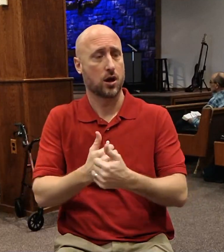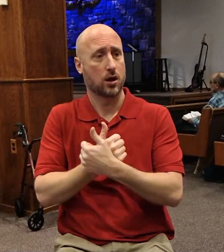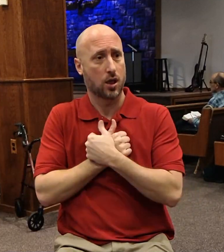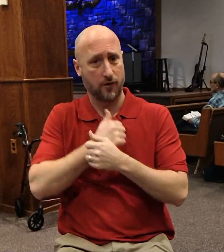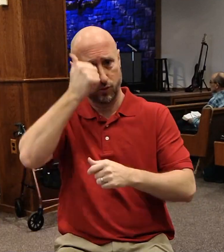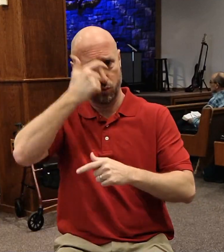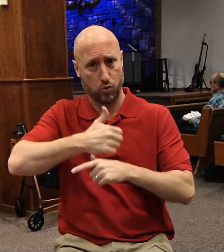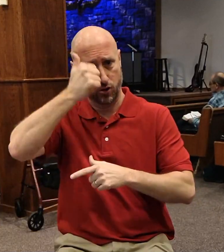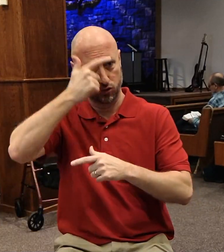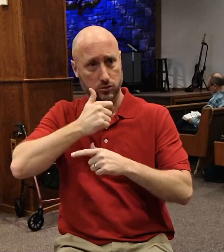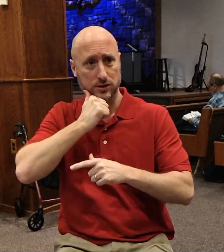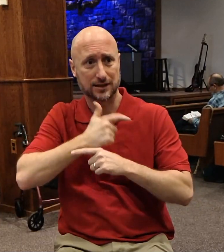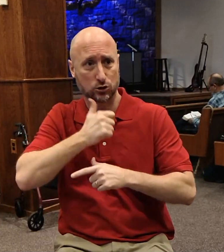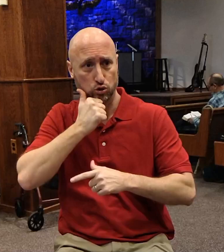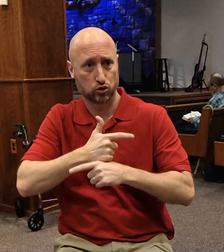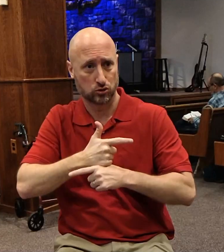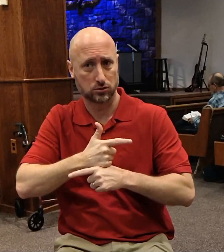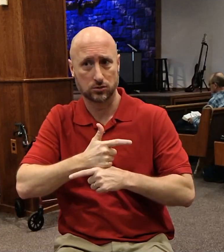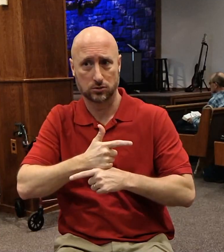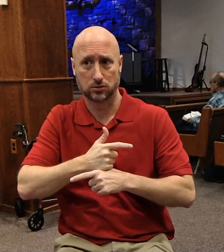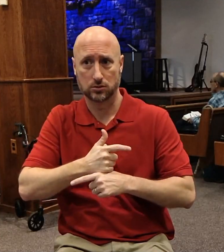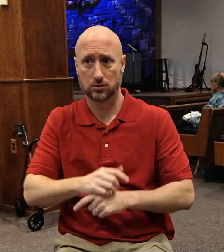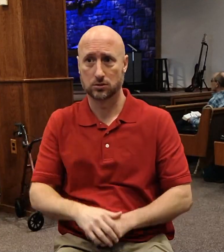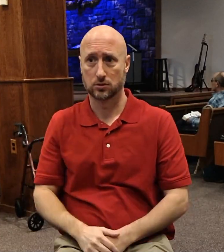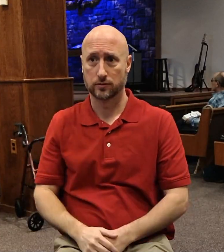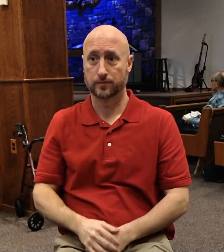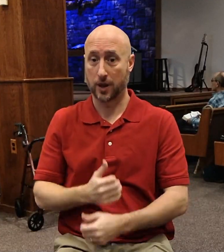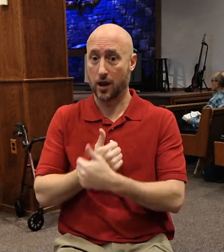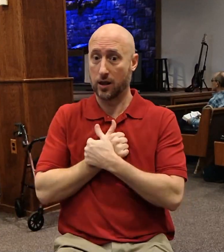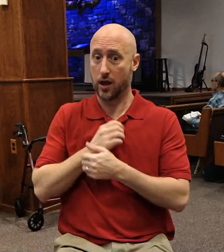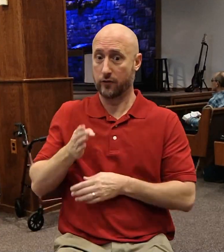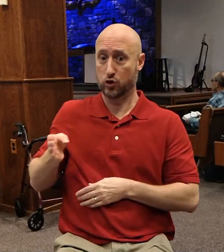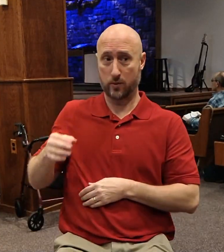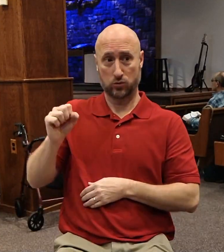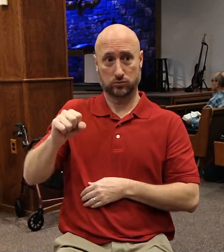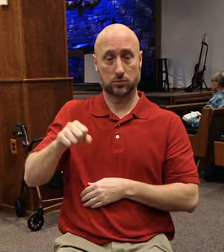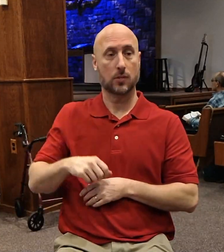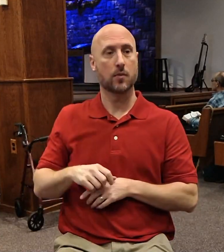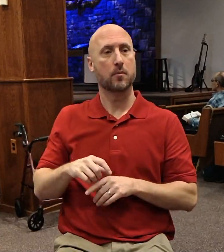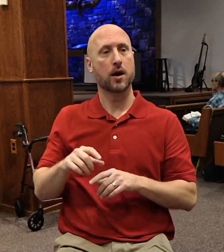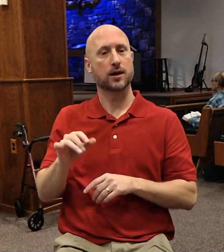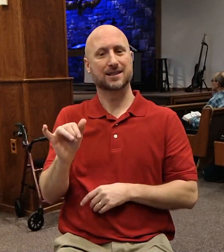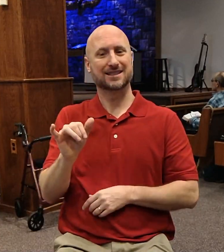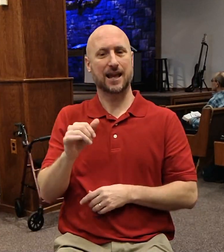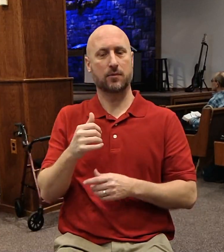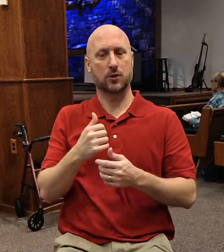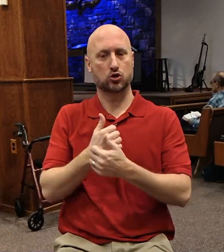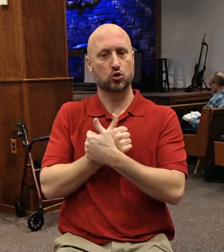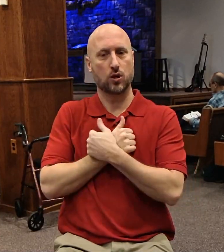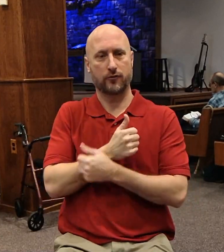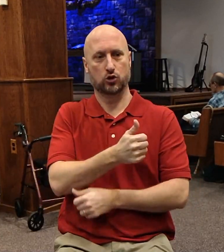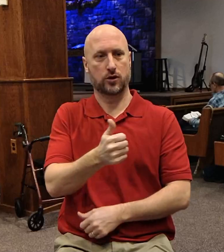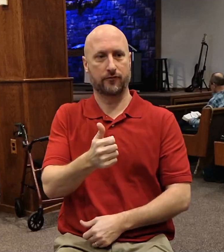not your neighbor. He says you should love your neighbor. Then he says this, as you love yourself.